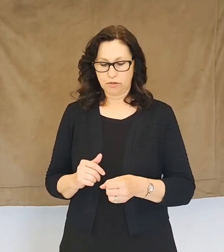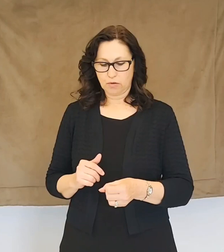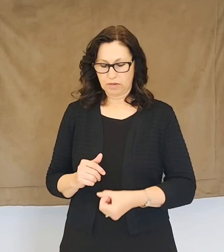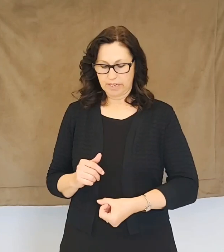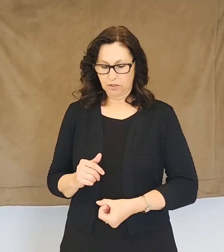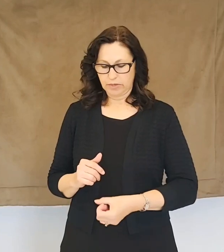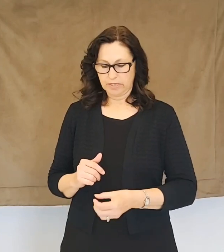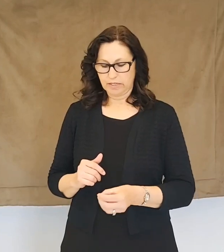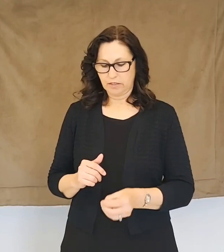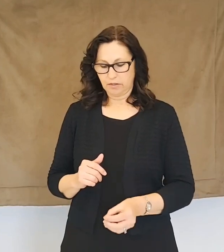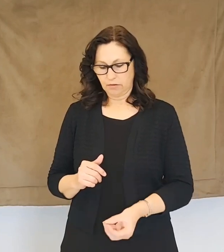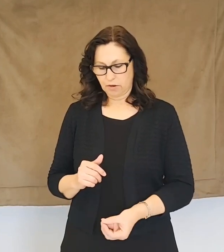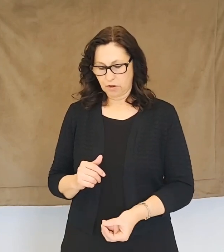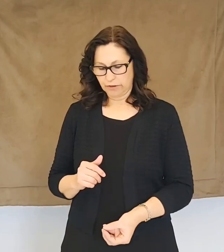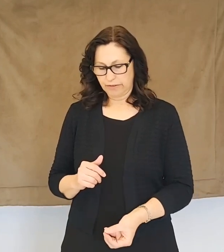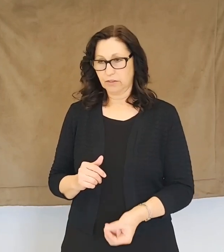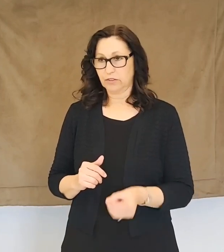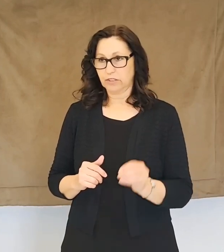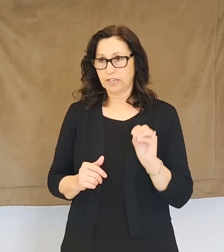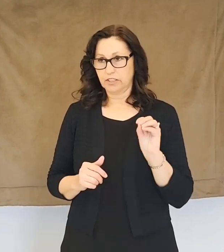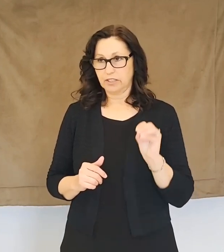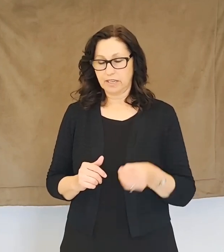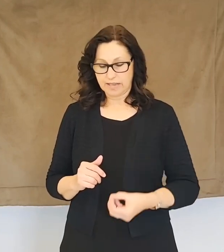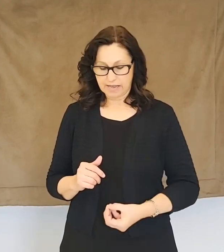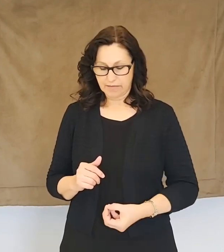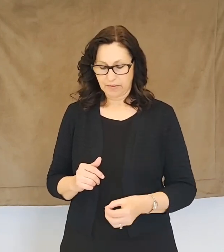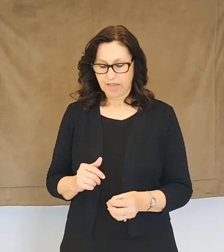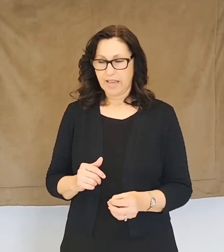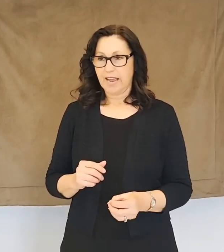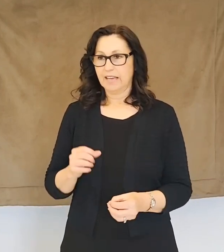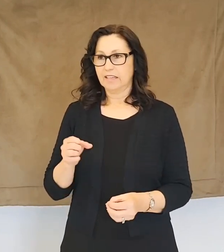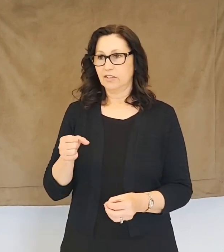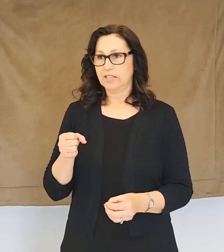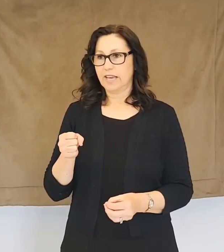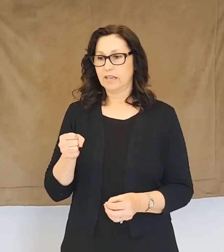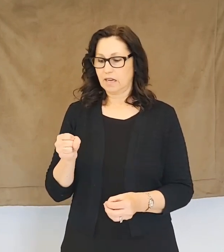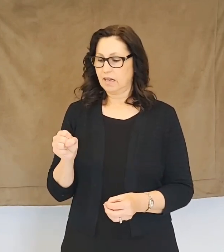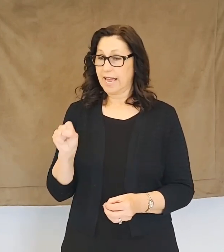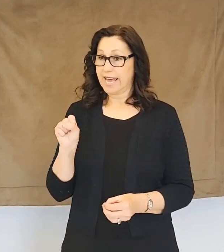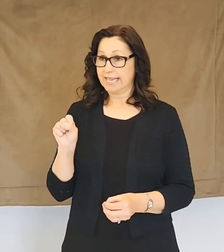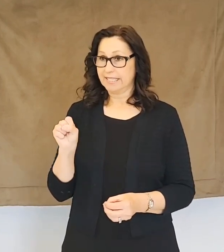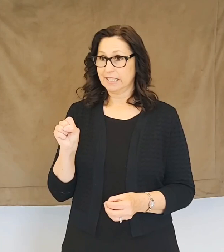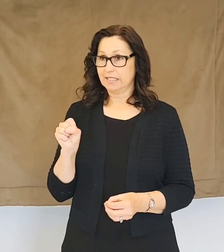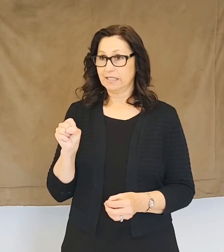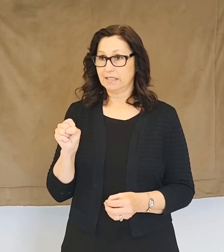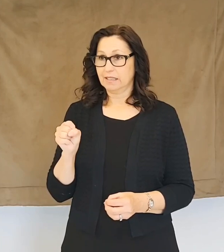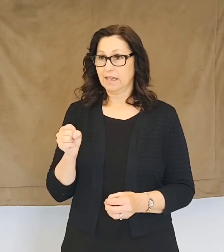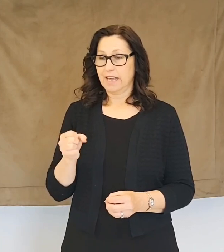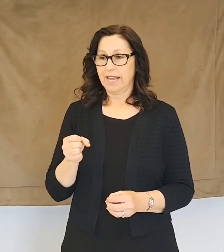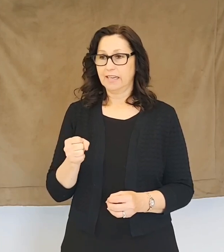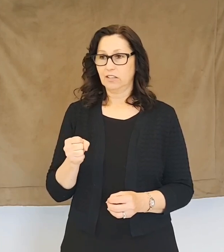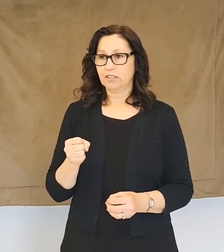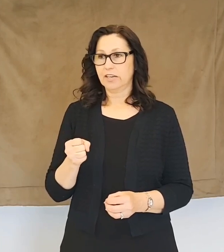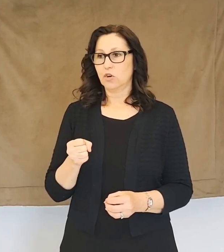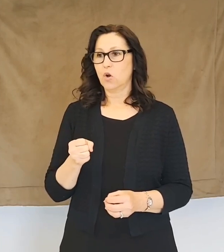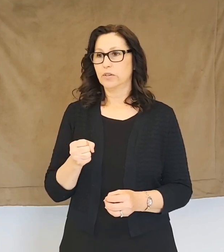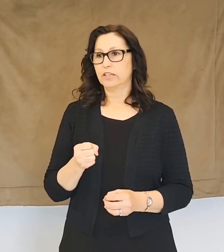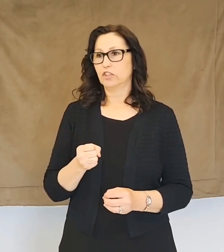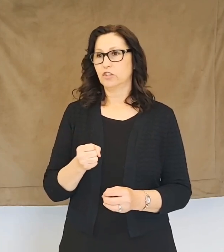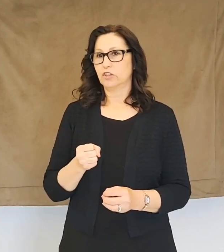don't like squeeze it. All your fingers are touching like that. And then you take a S, and it looks like you're holding a